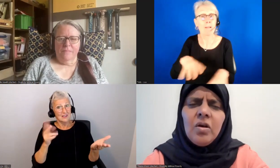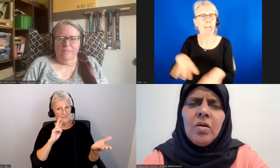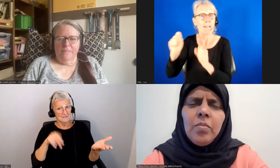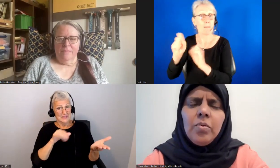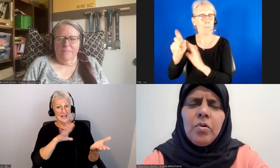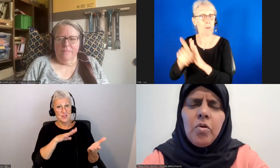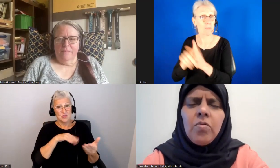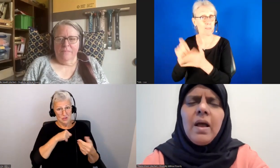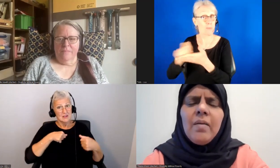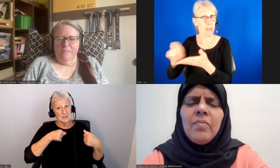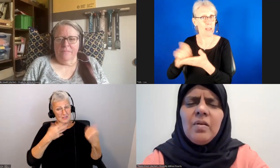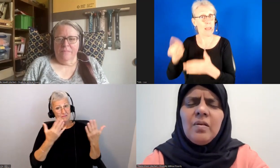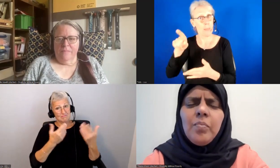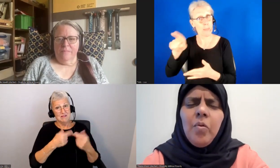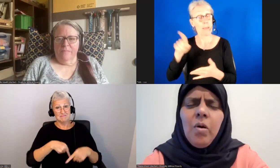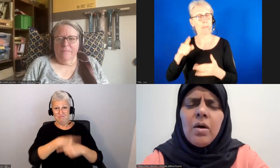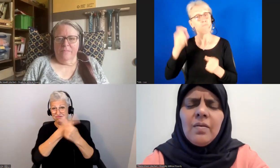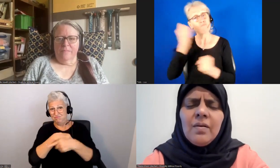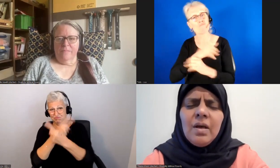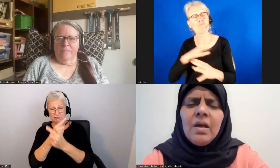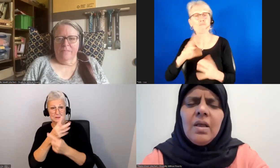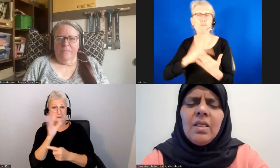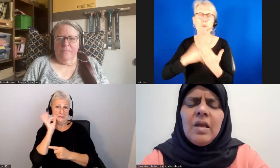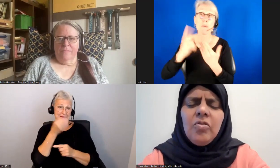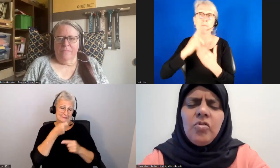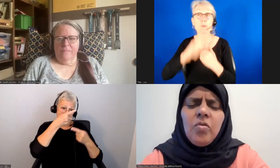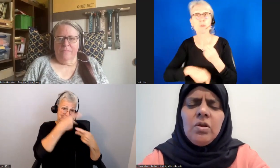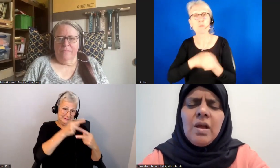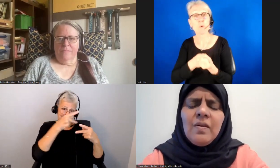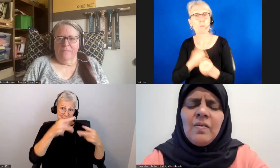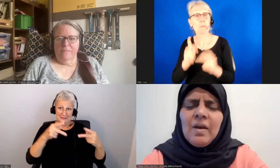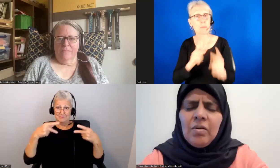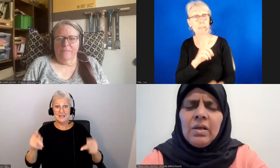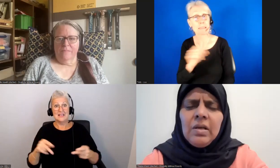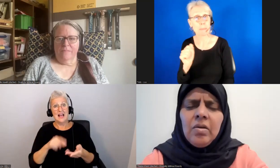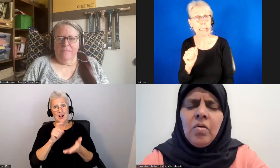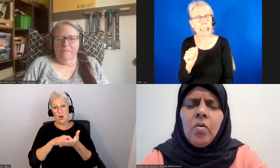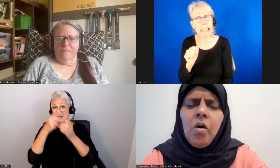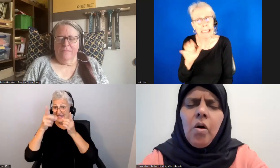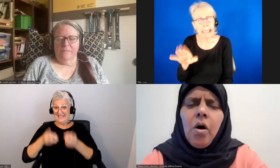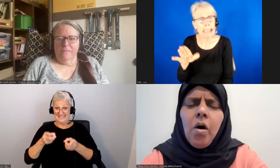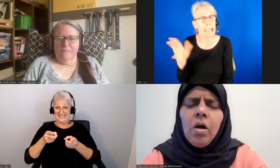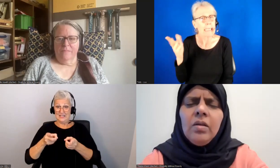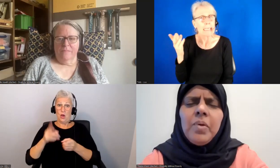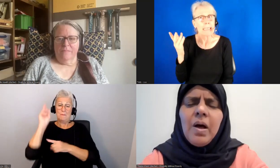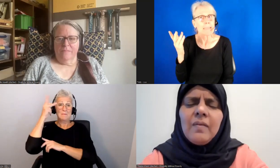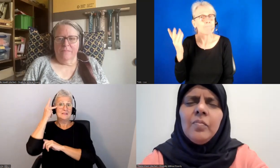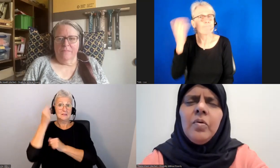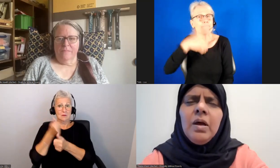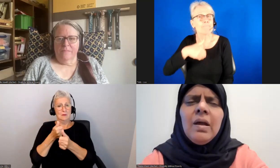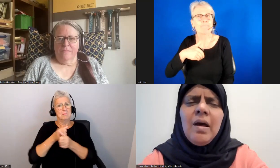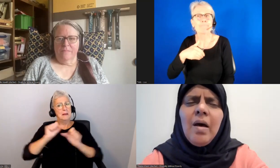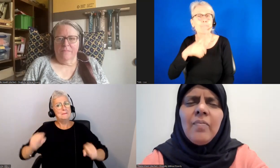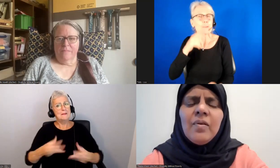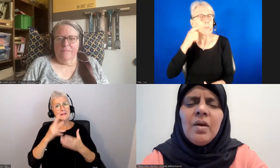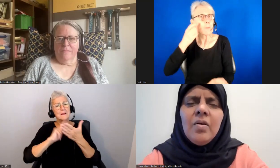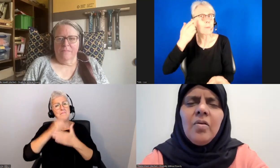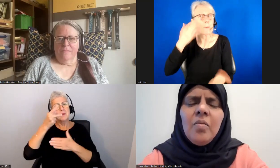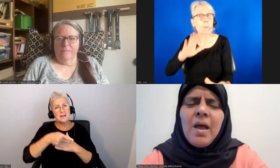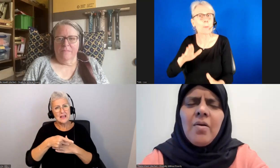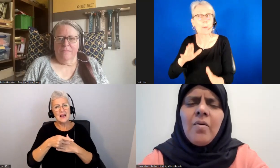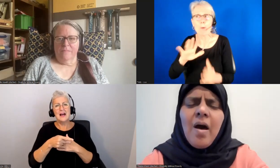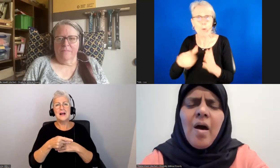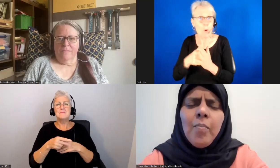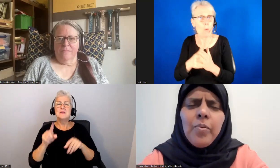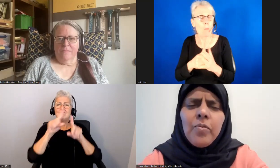create programs and supports, they don't necessarily know all the possible hiccups,